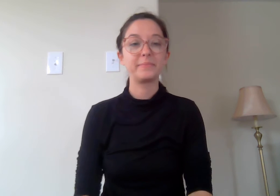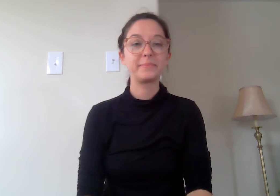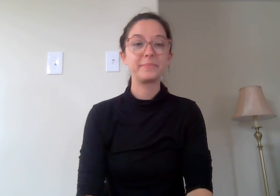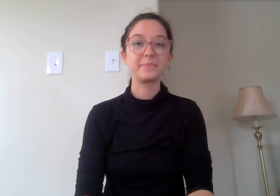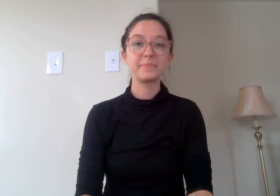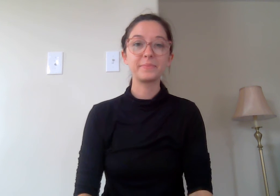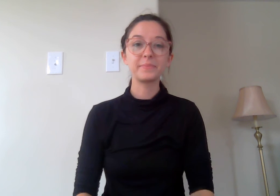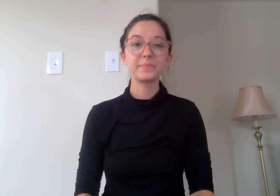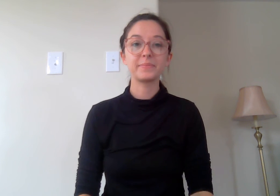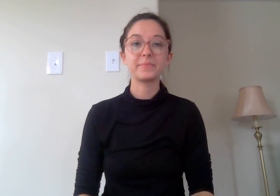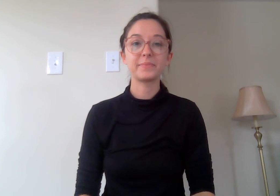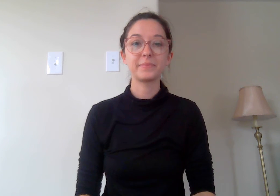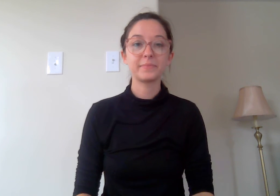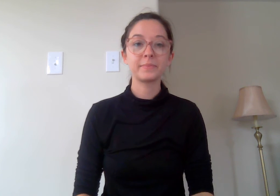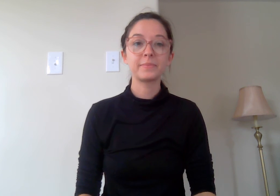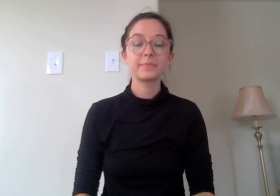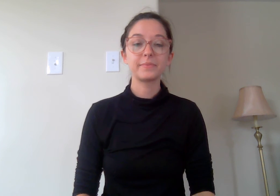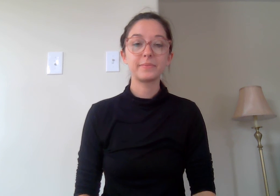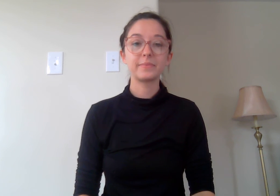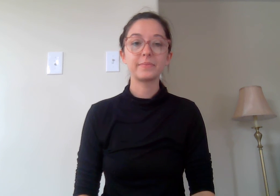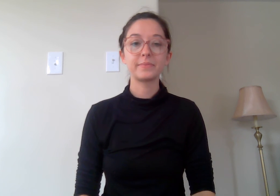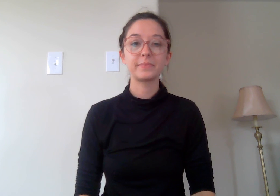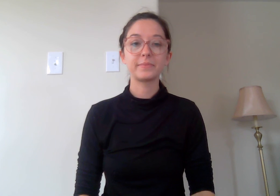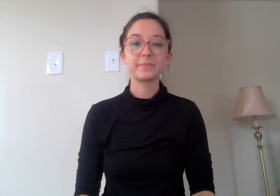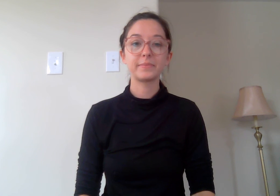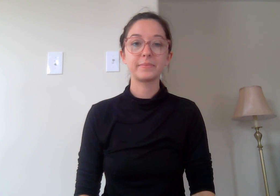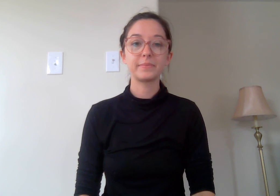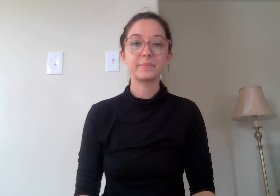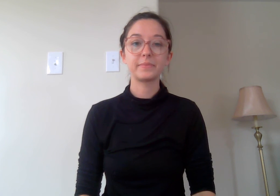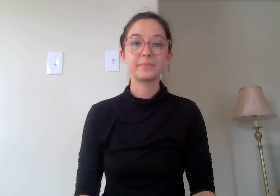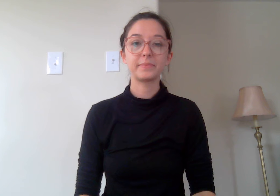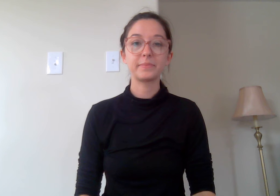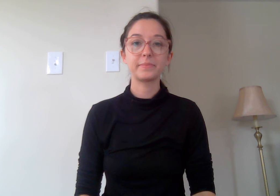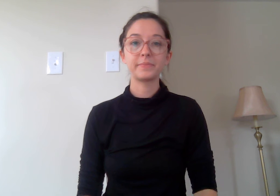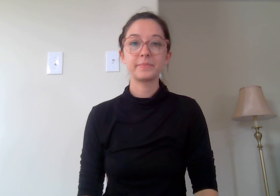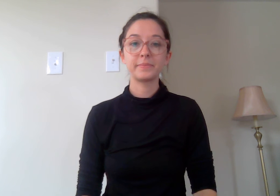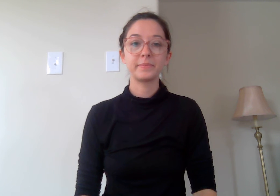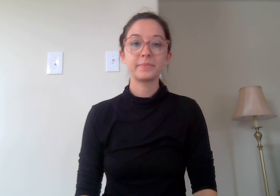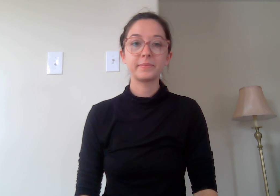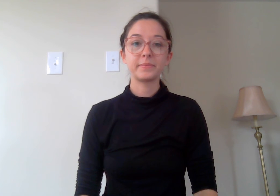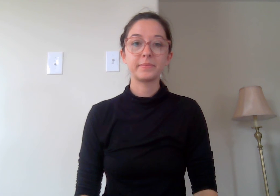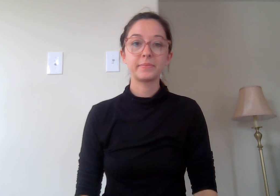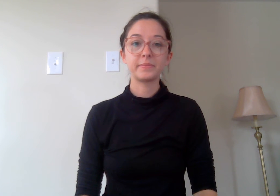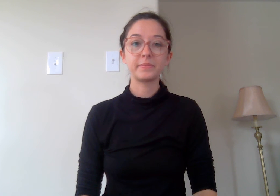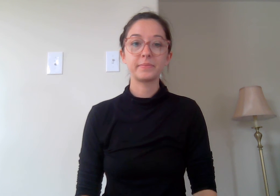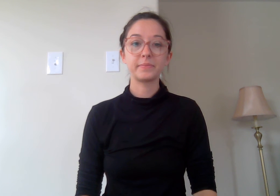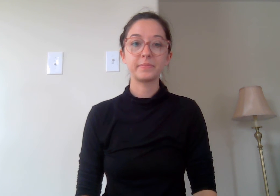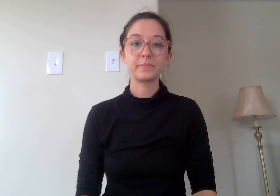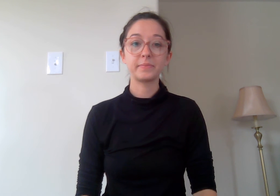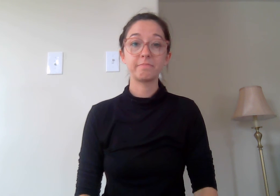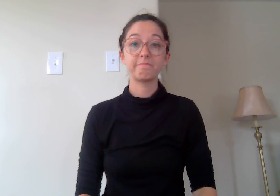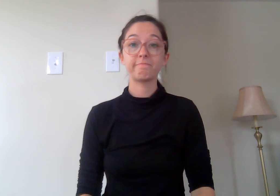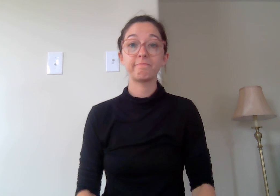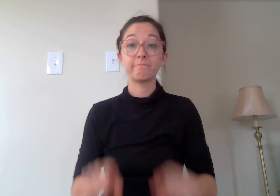self-affirming and other-affirming, positive core beliefs about yourself and the world. Now, if your thoughts or feelings are